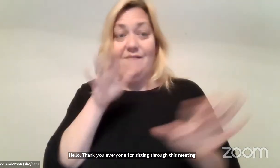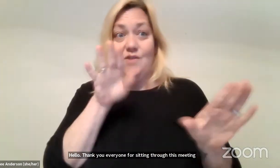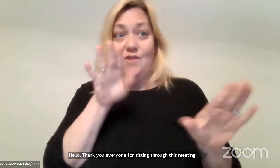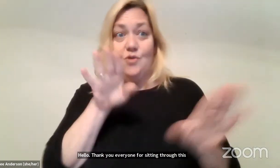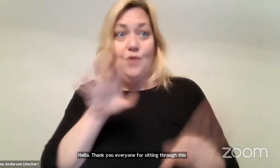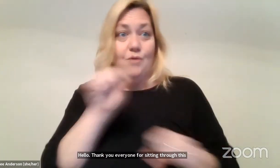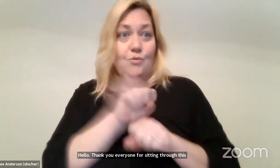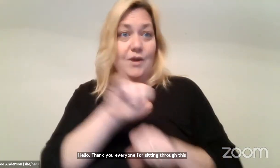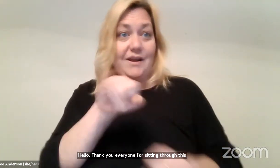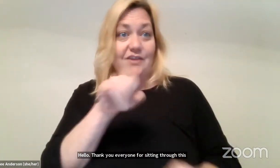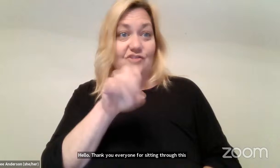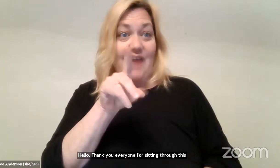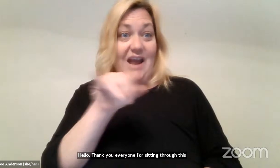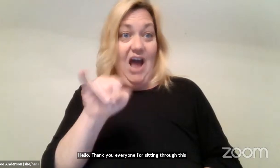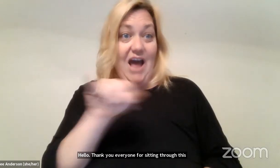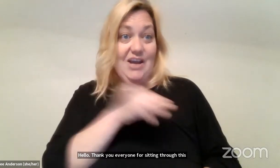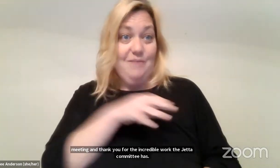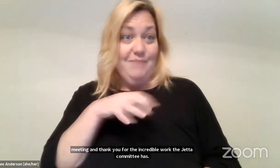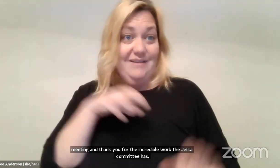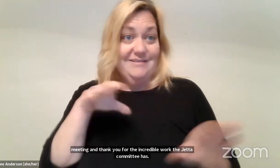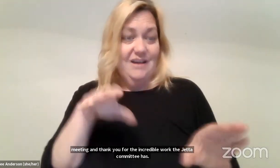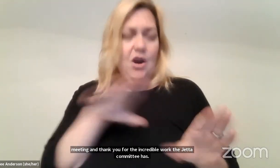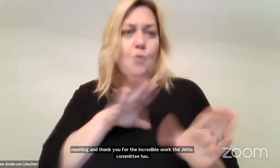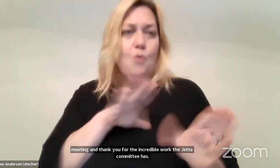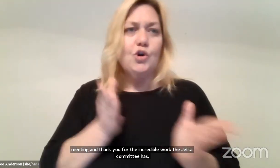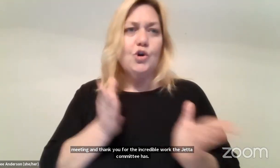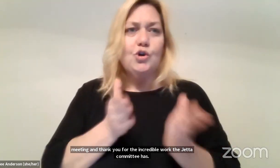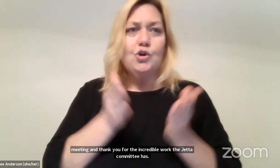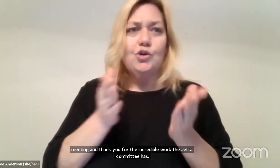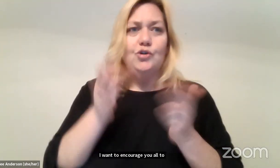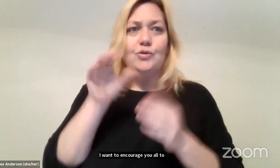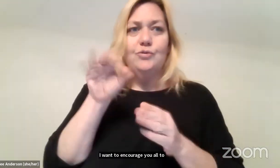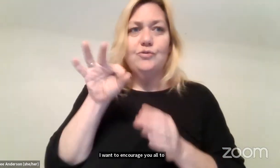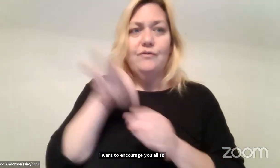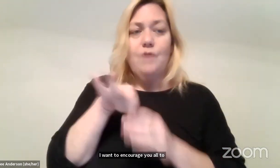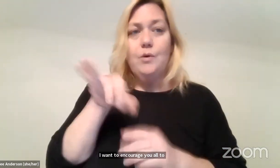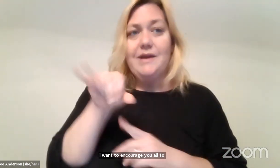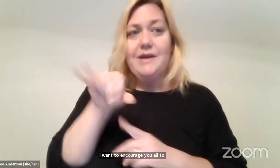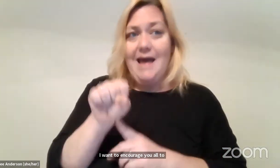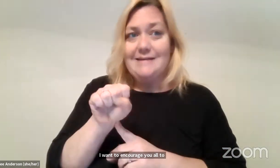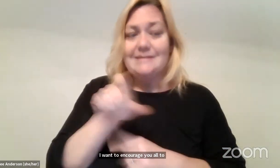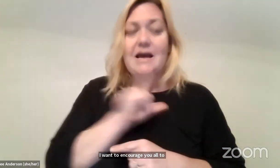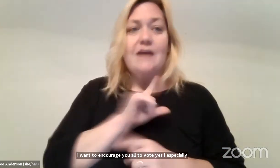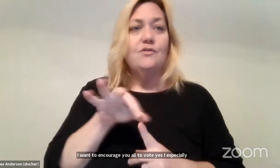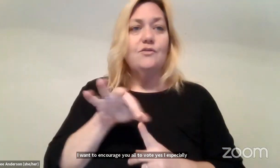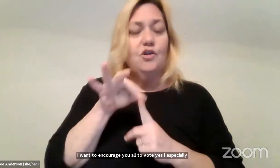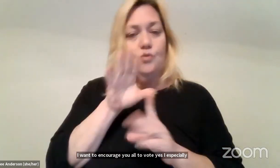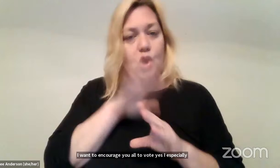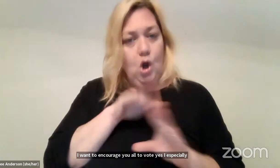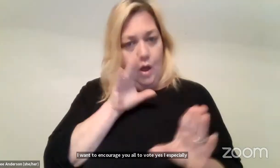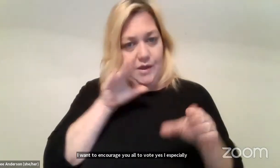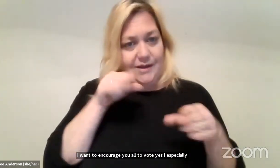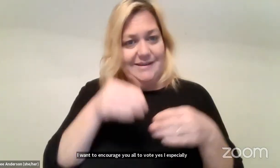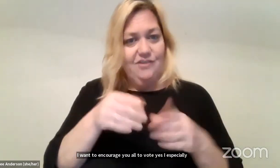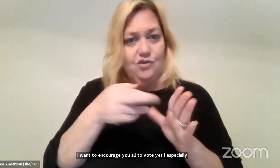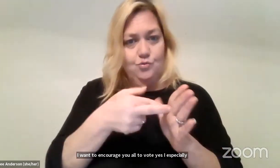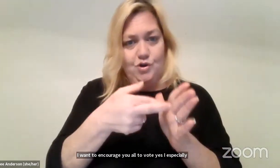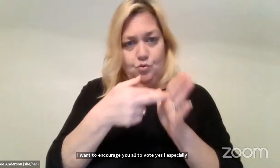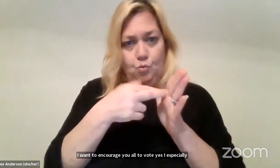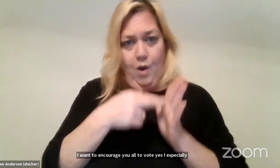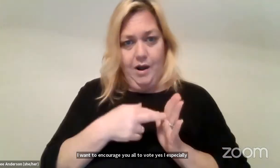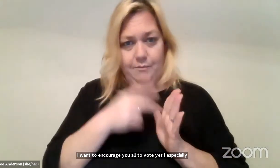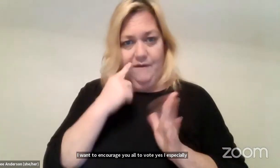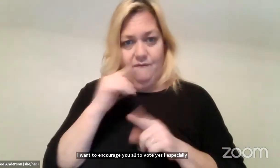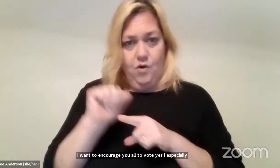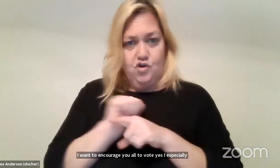Jedi Committee has done. I want to encourage you all to vote yes. I especially want to call attention to the requirements for